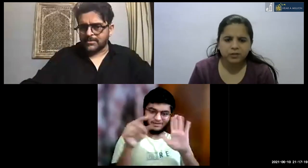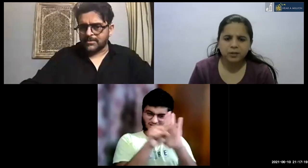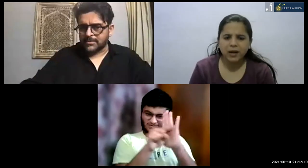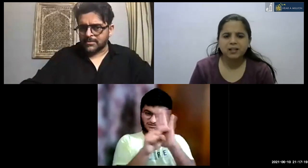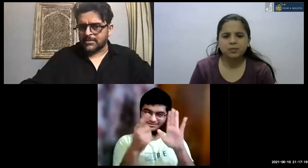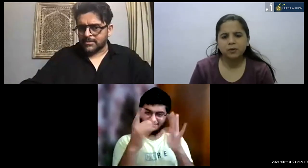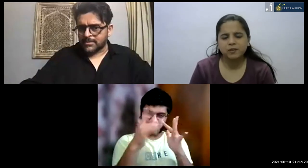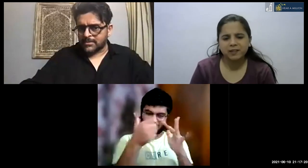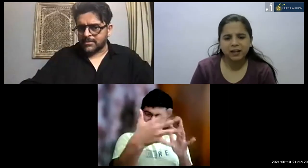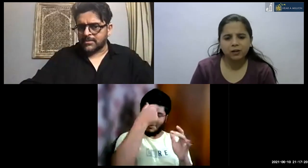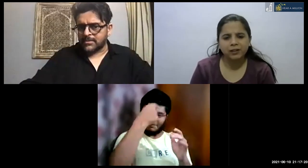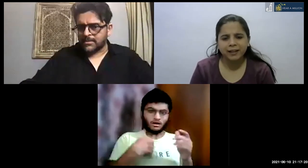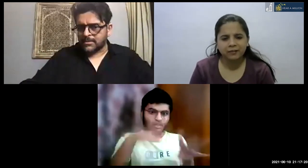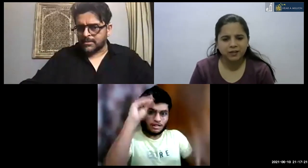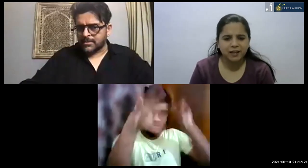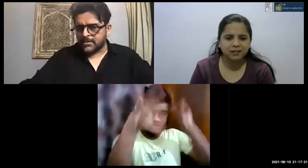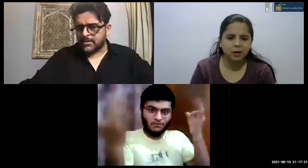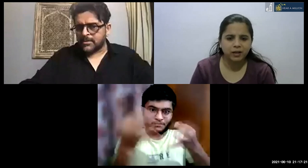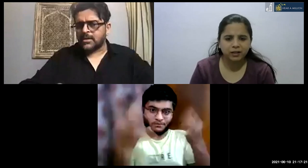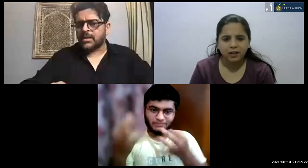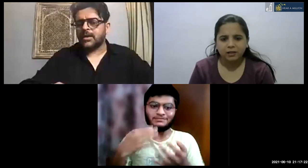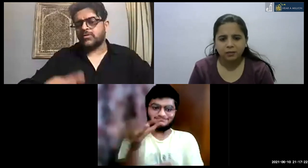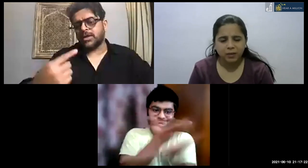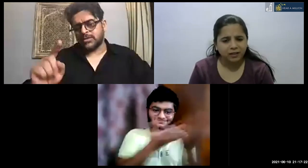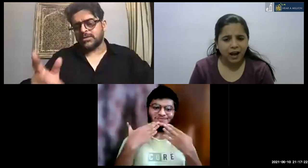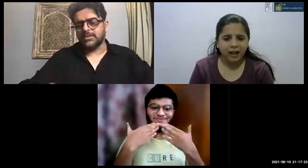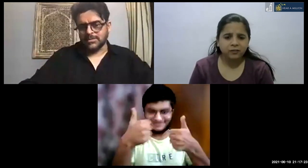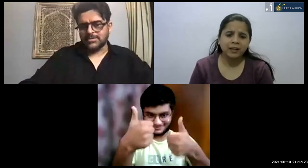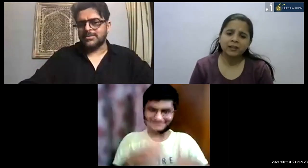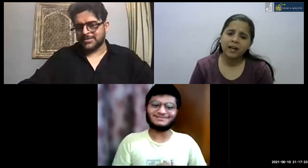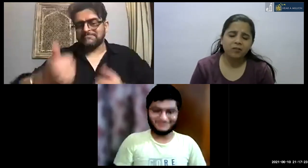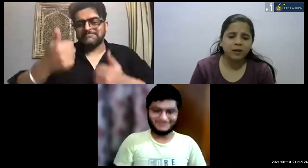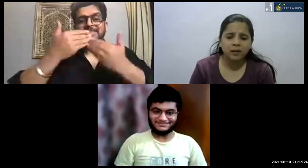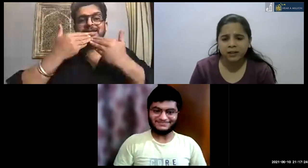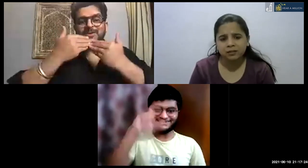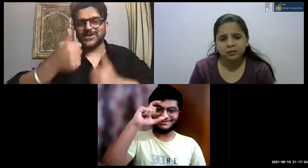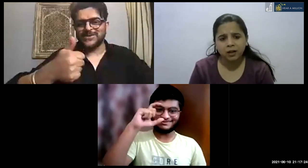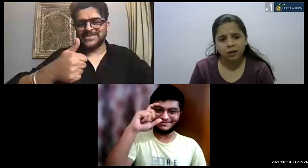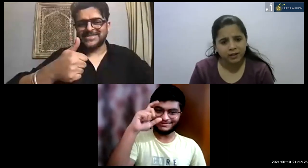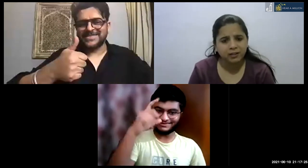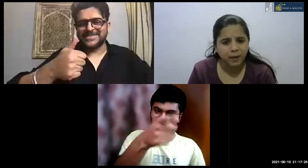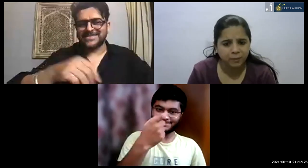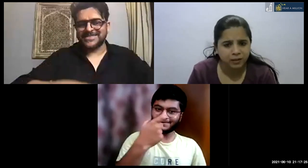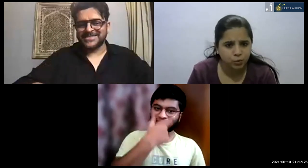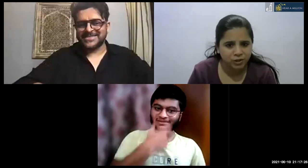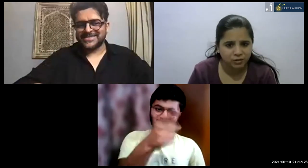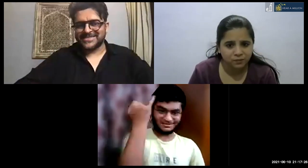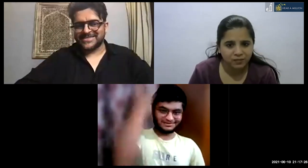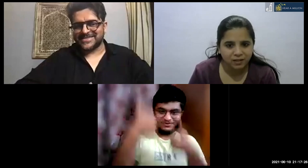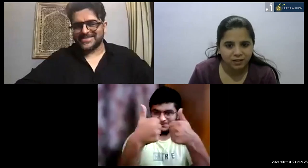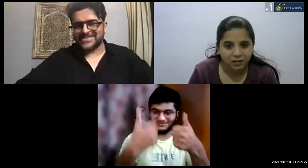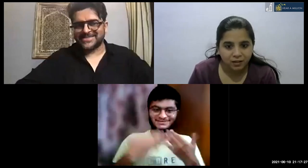So I was surprised. People were saying all the negative things about it, but I feel like that I have been learning a lot in this pandemic